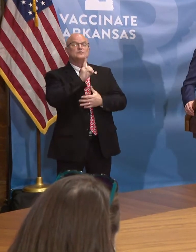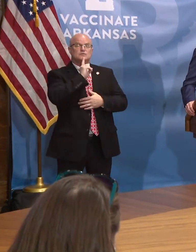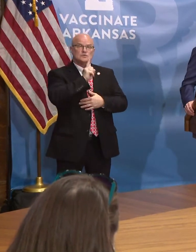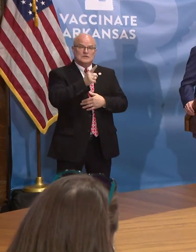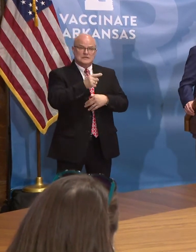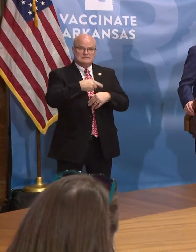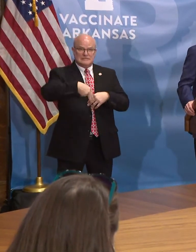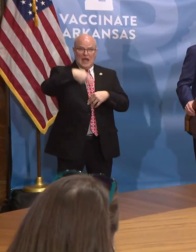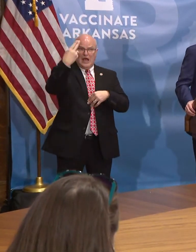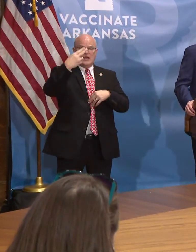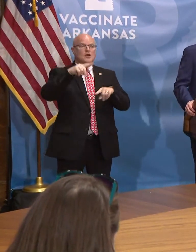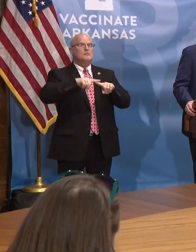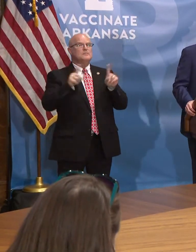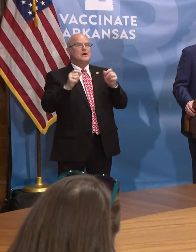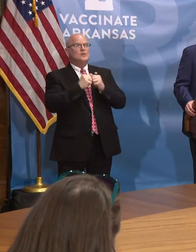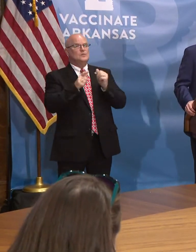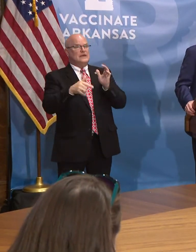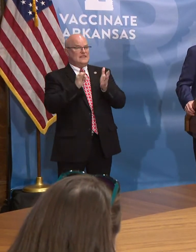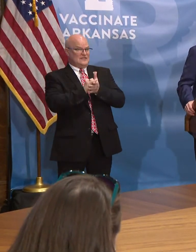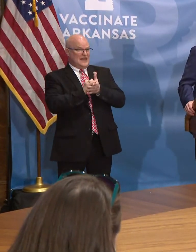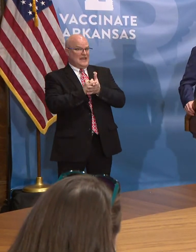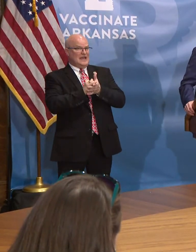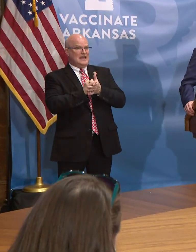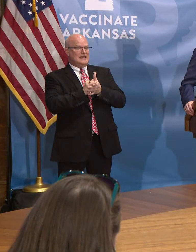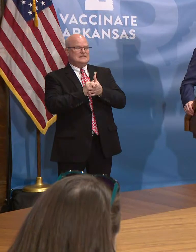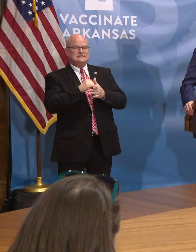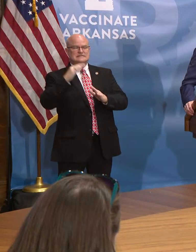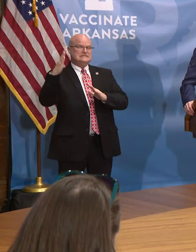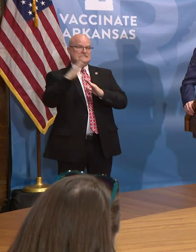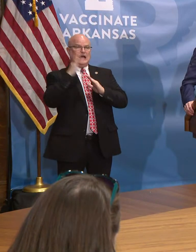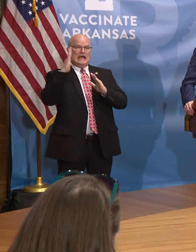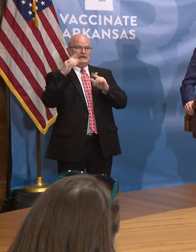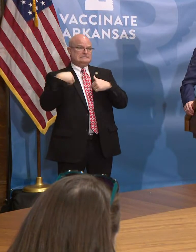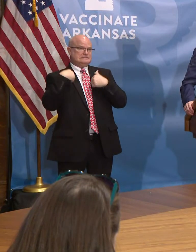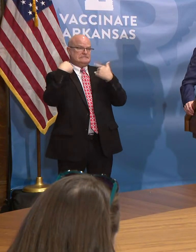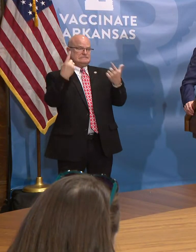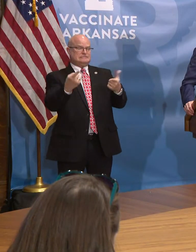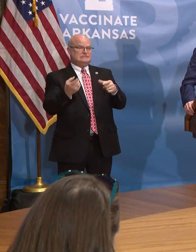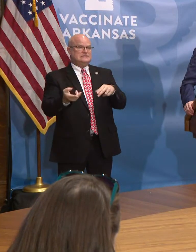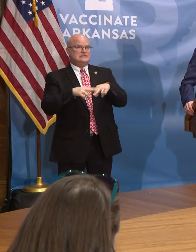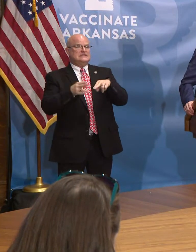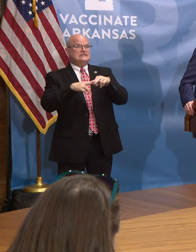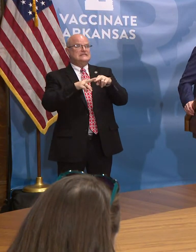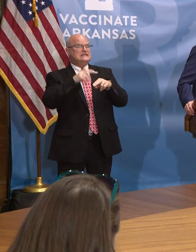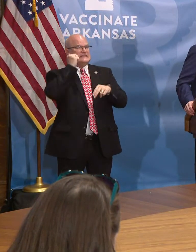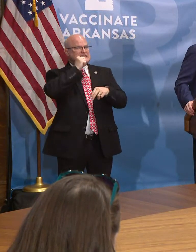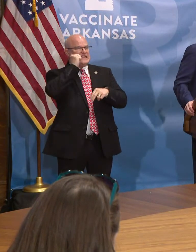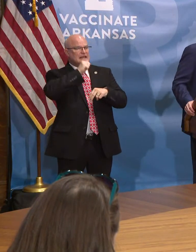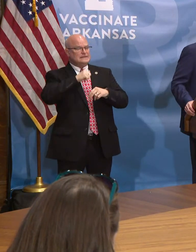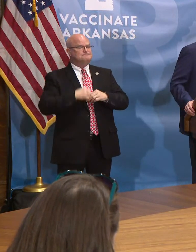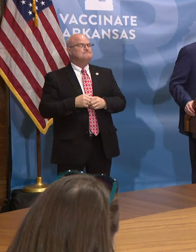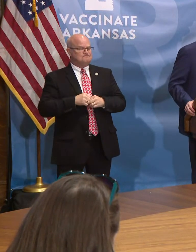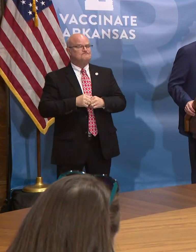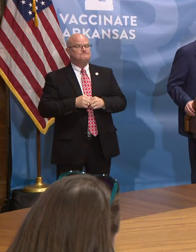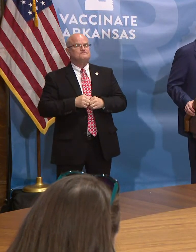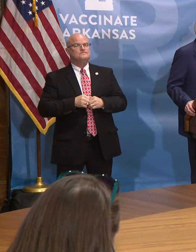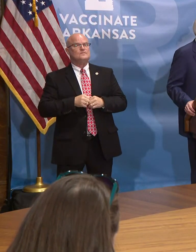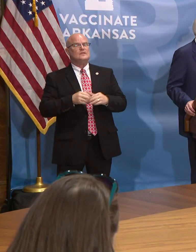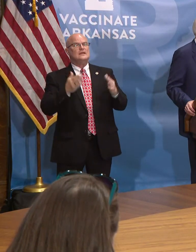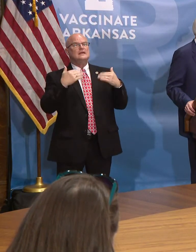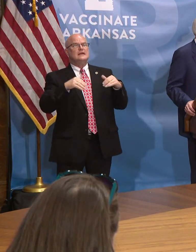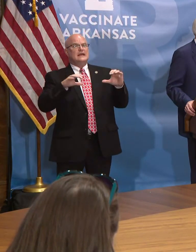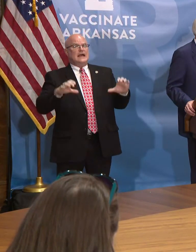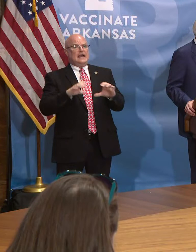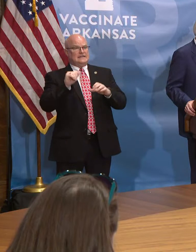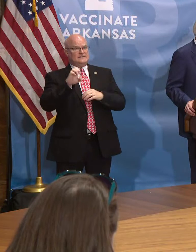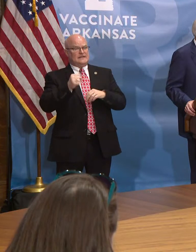number, but even with that, that is a record high in terms of daily increase. And then active